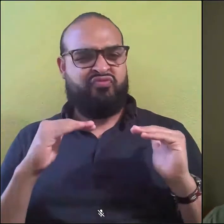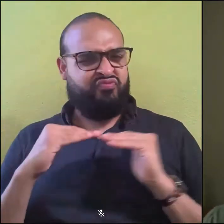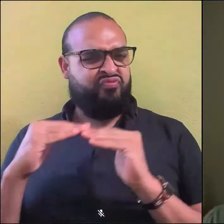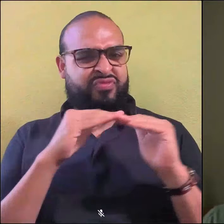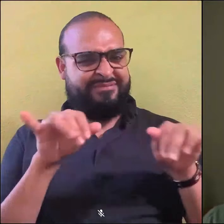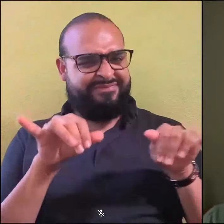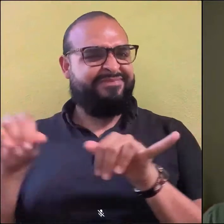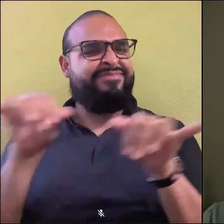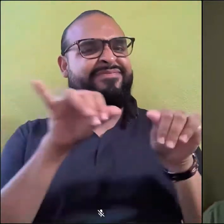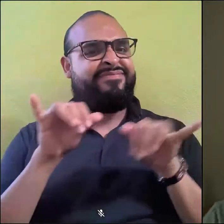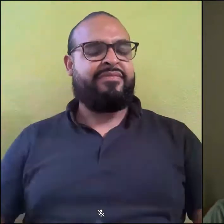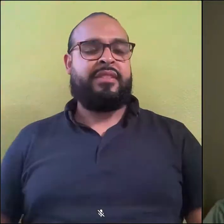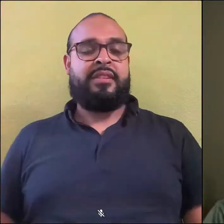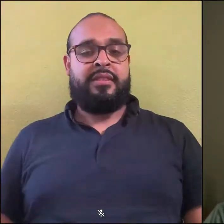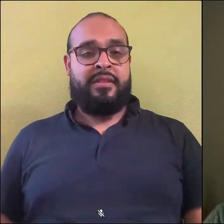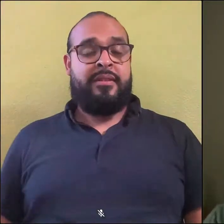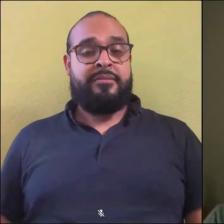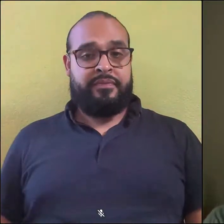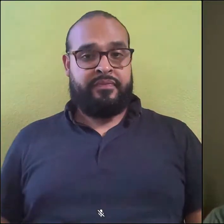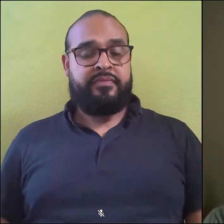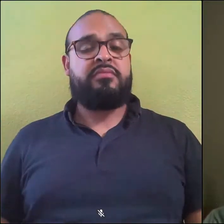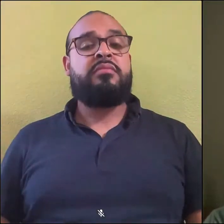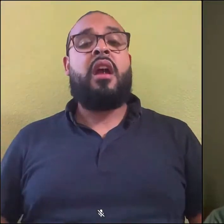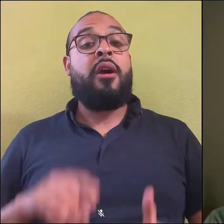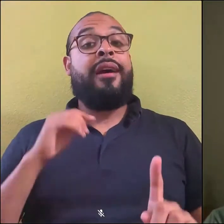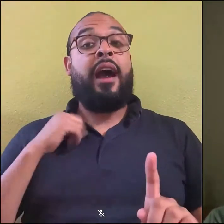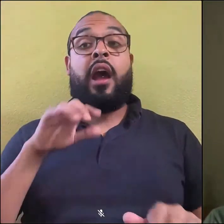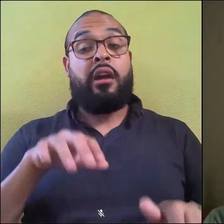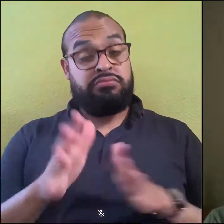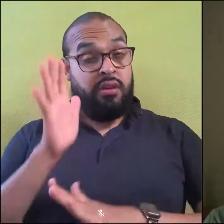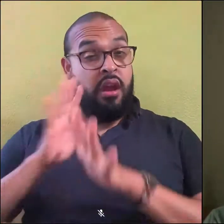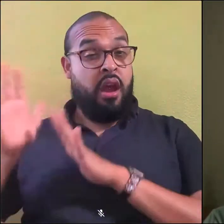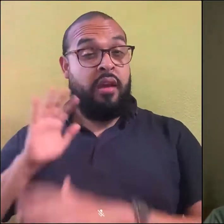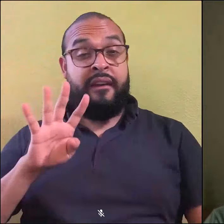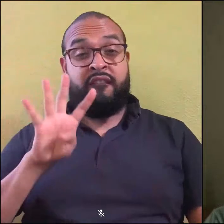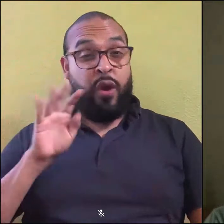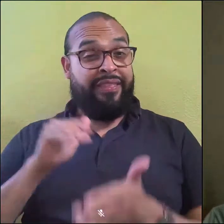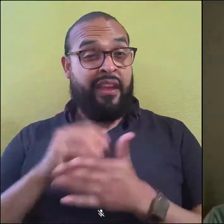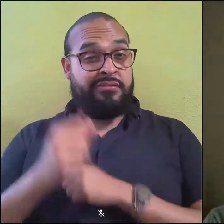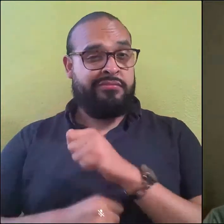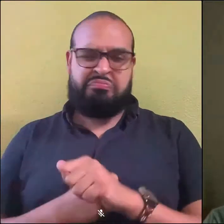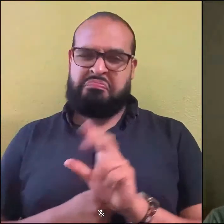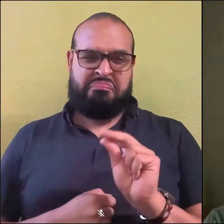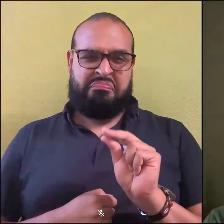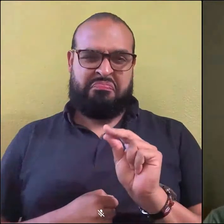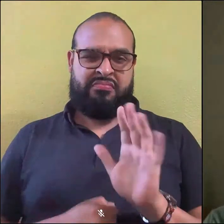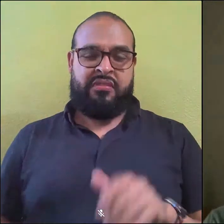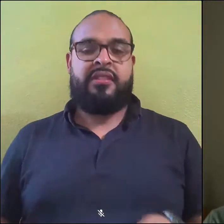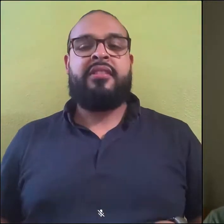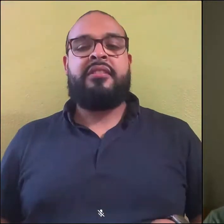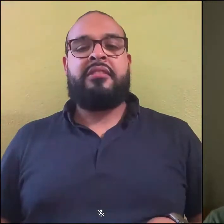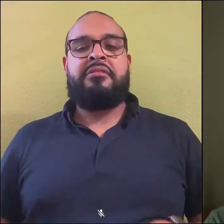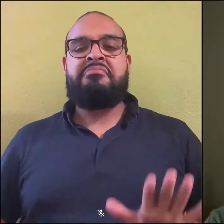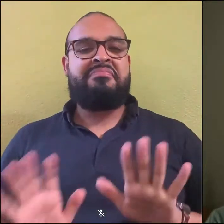take the time scrubber and I'll move it back. I won't move it back 400,000 years. God knows I can speak for hours on this topic, but I won't do that.